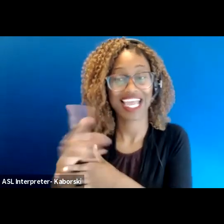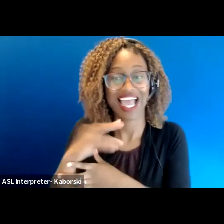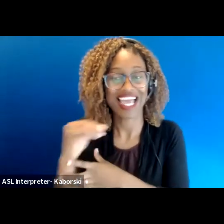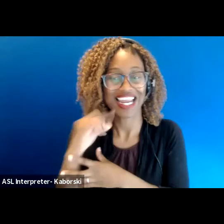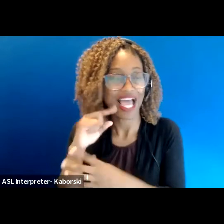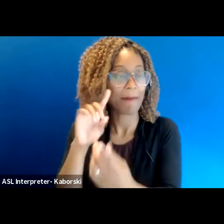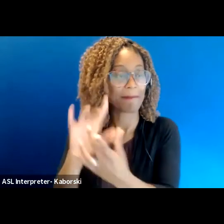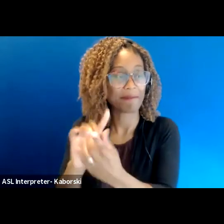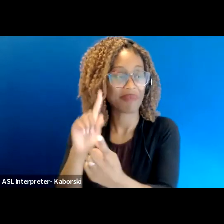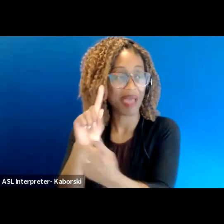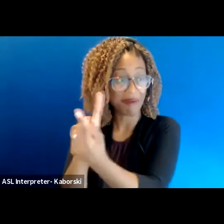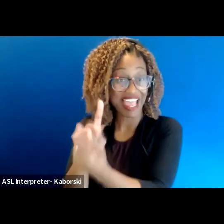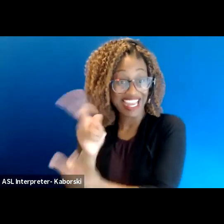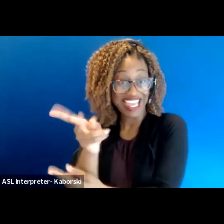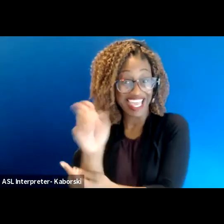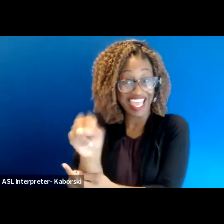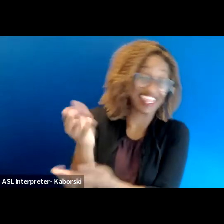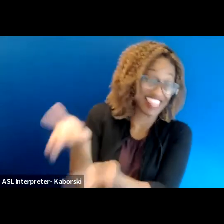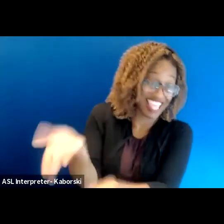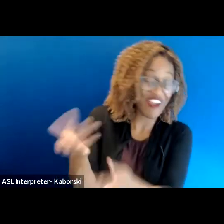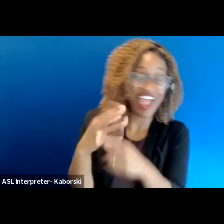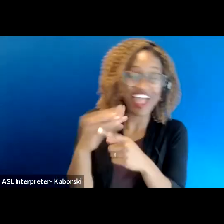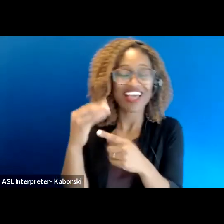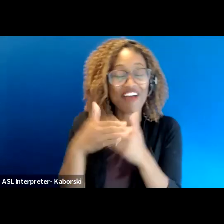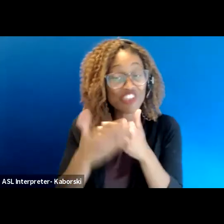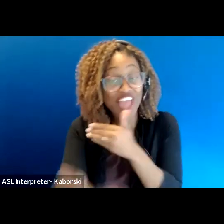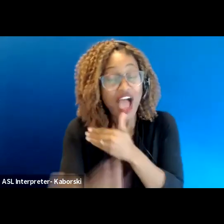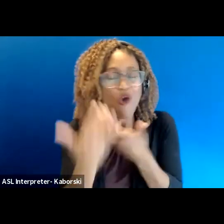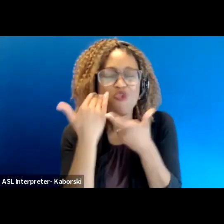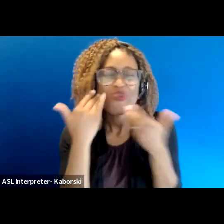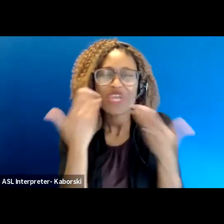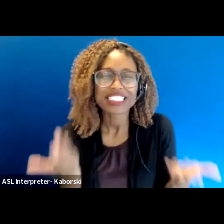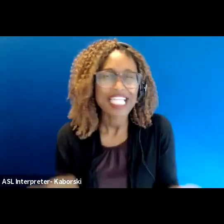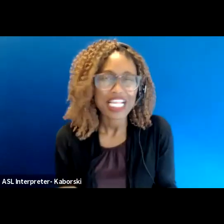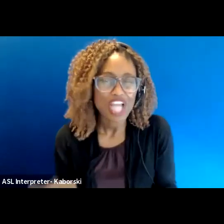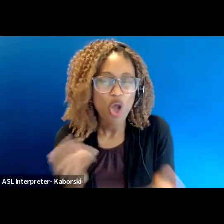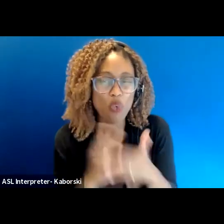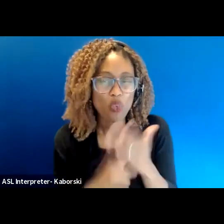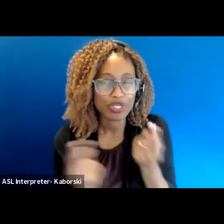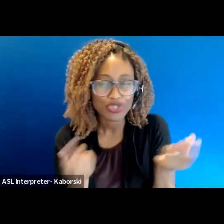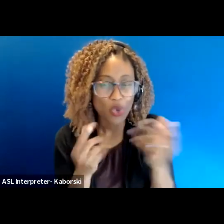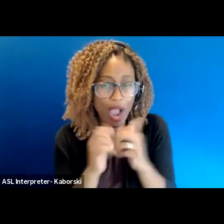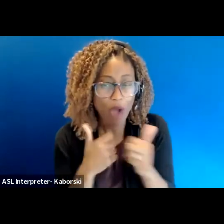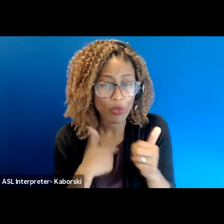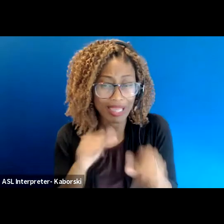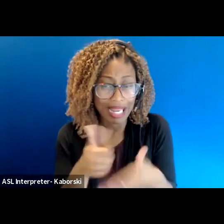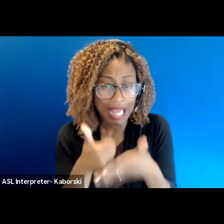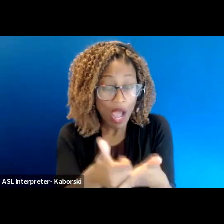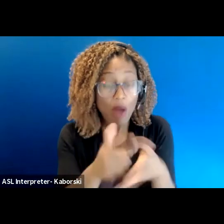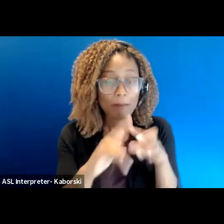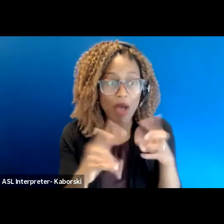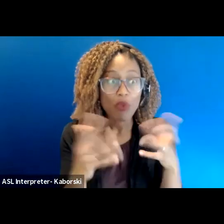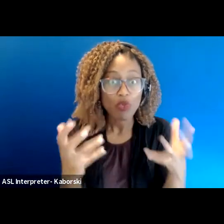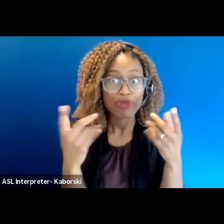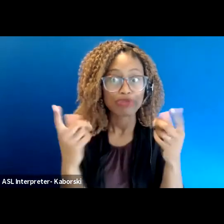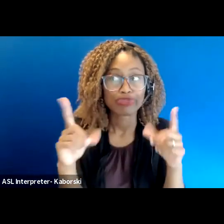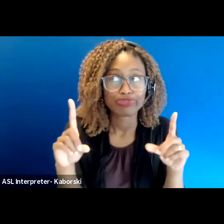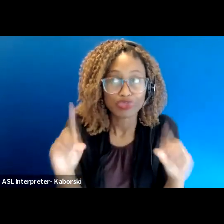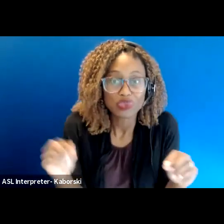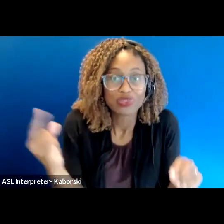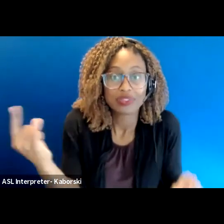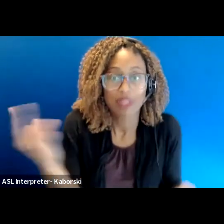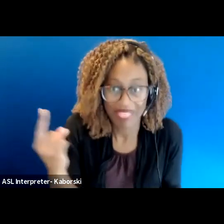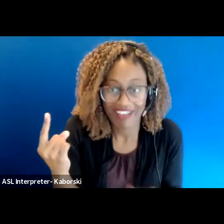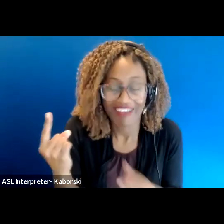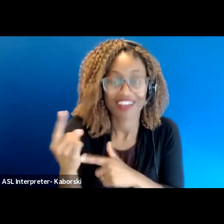And from there, we didn't know what to do or how we could help, but we wanted to do something and we just